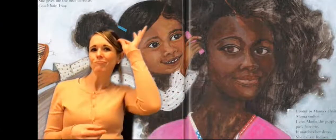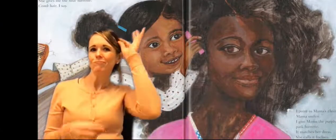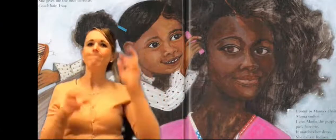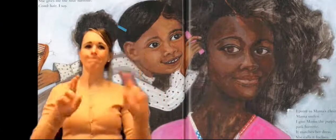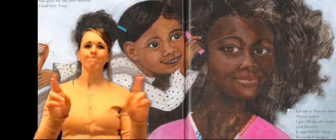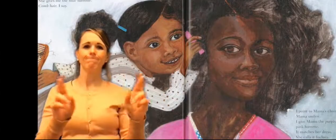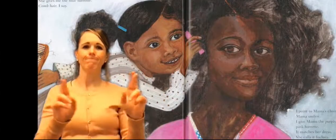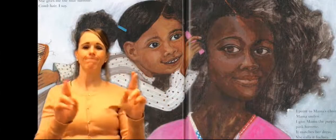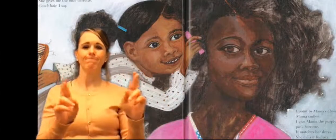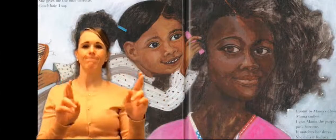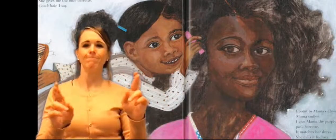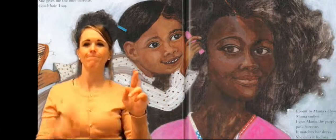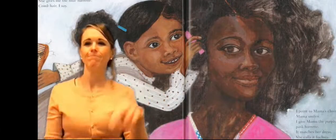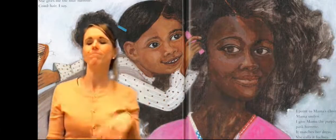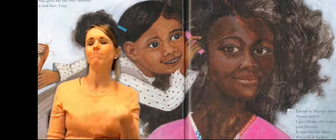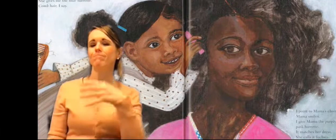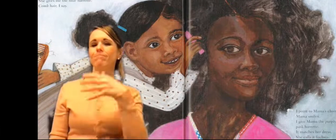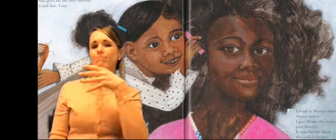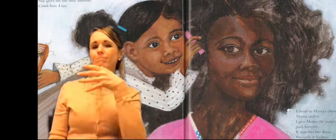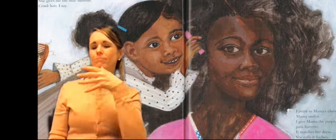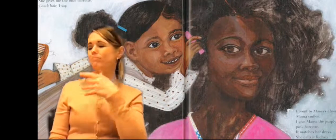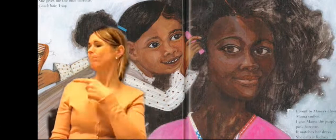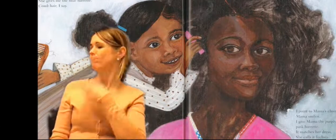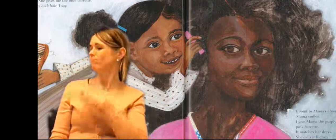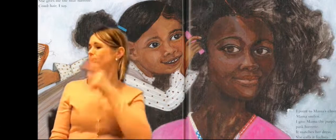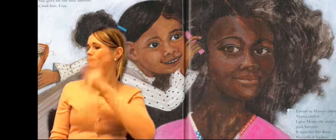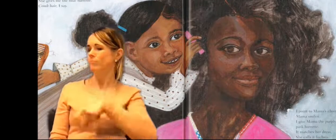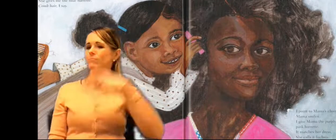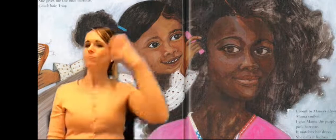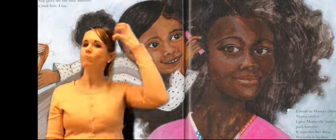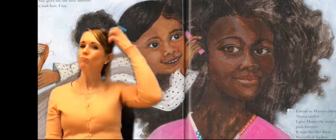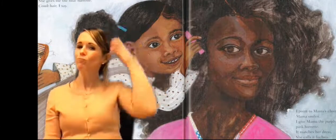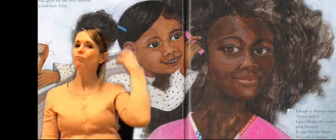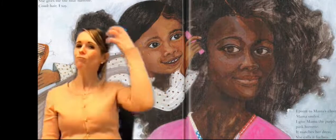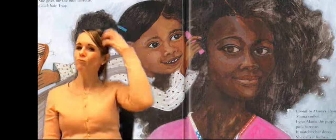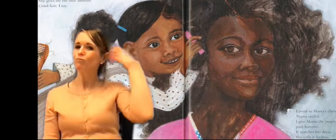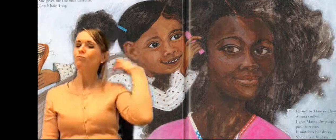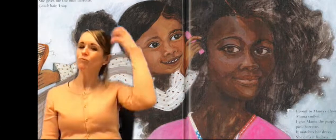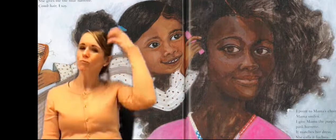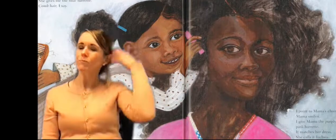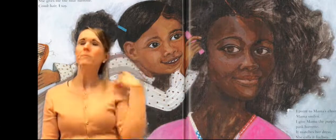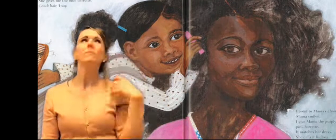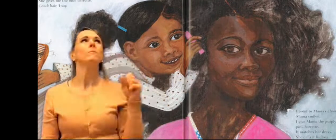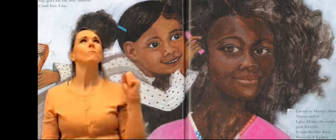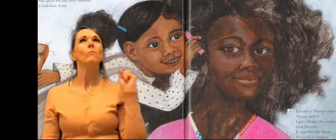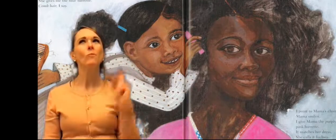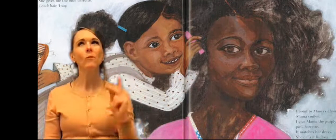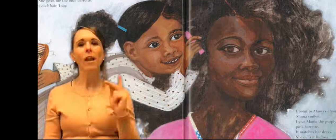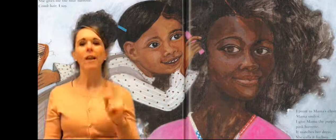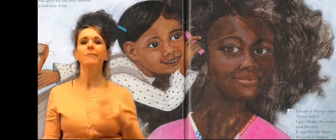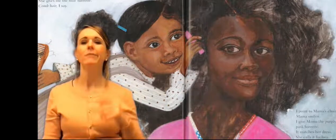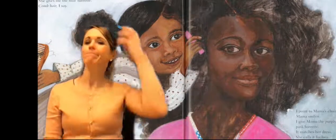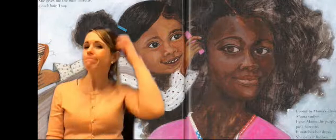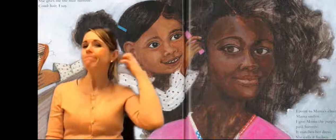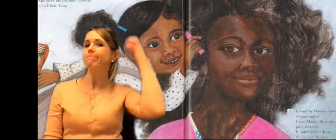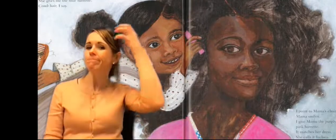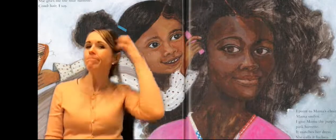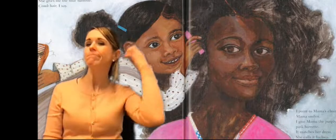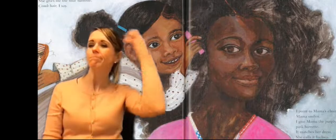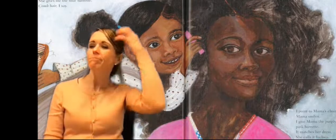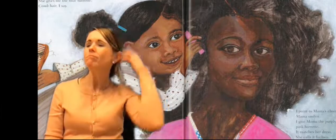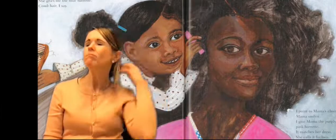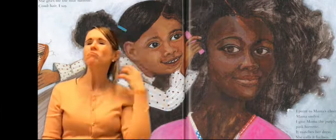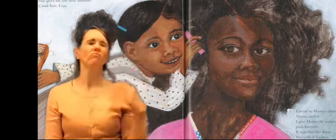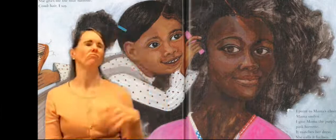Next, we have to get our hair ready. Mama says, you need to comb your hair. I say,